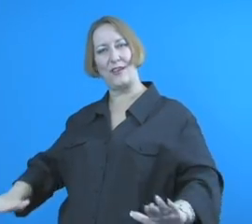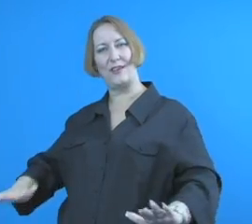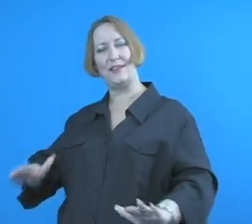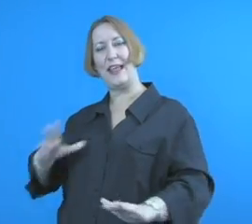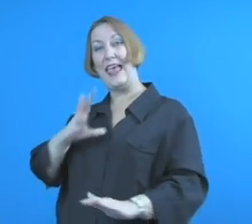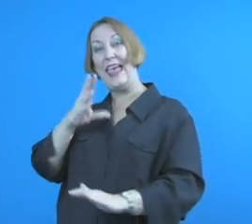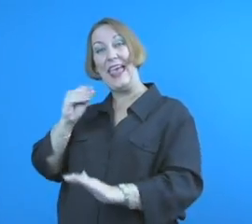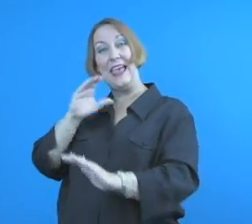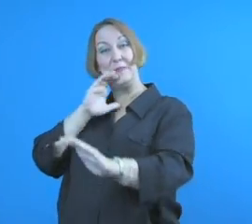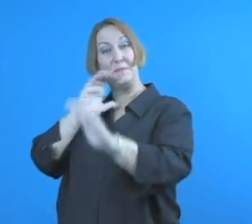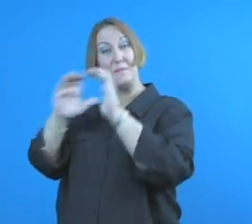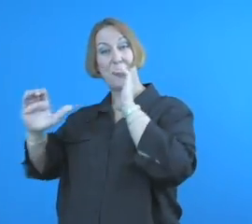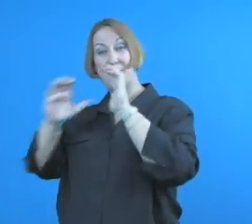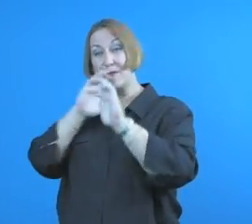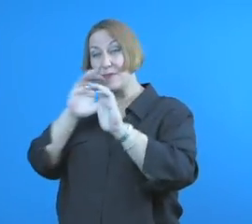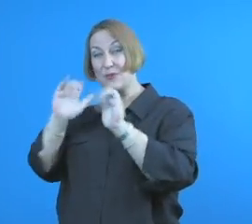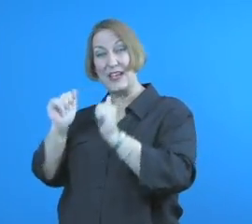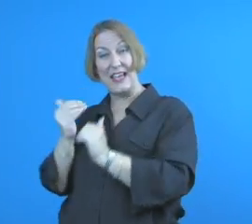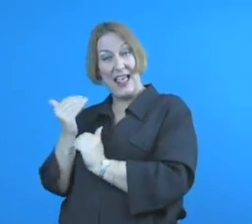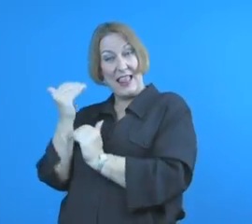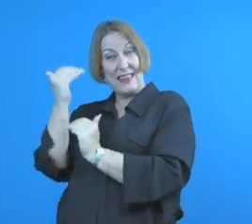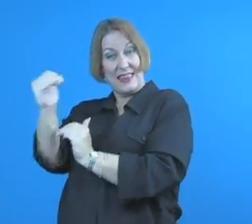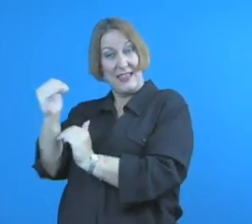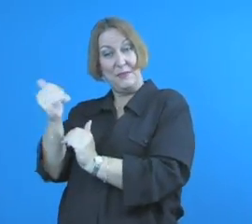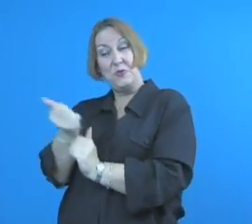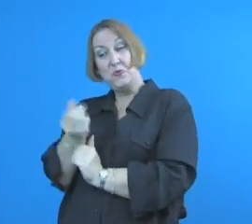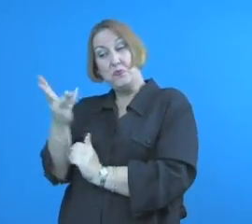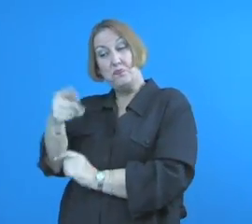who can sign to me to share information.